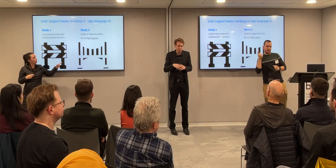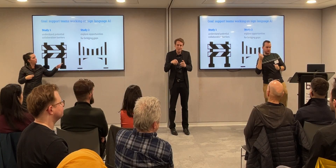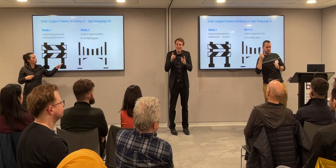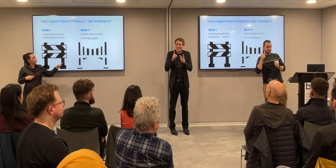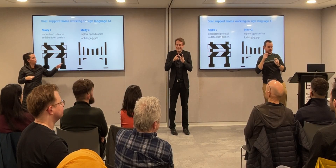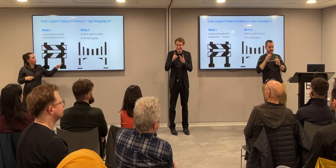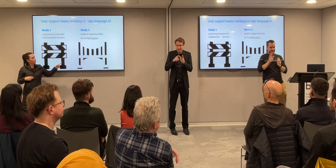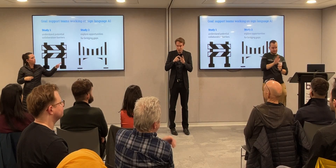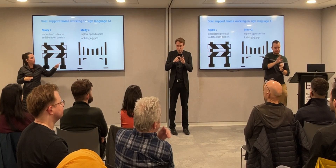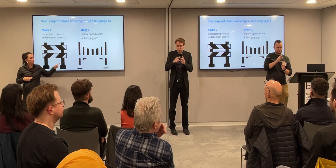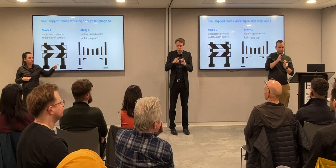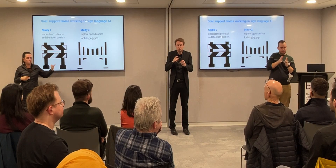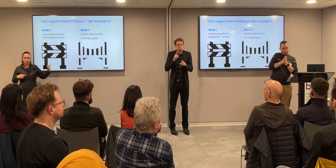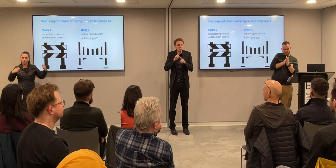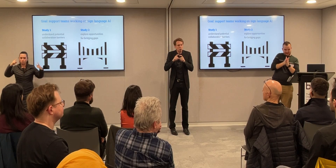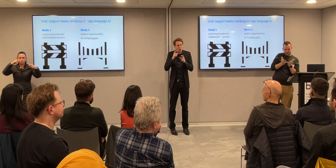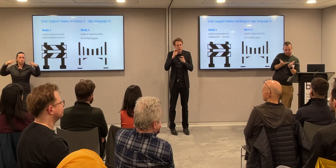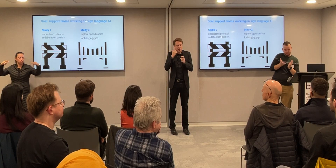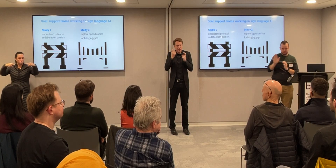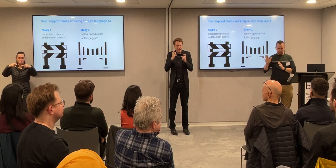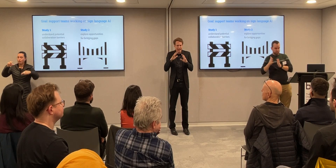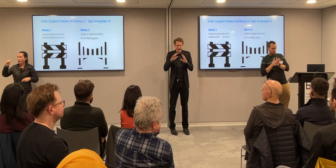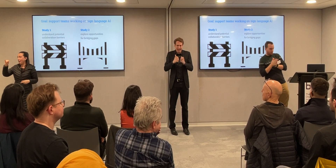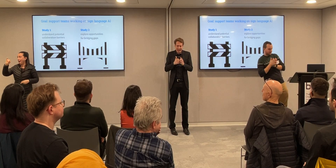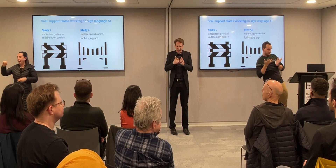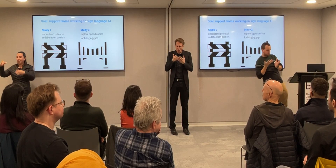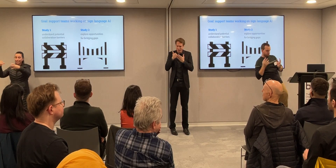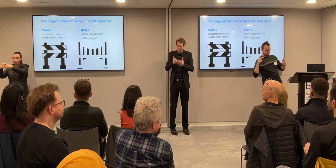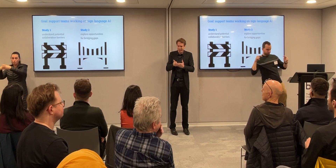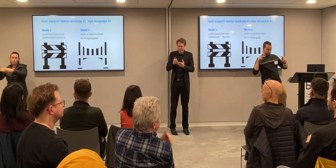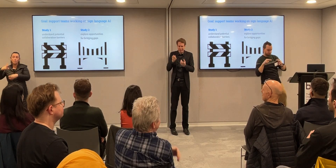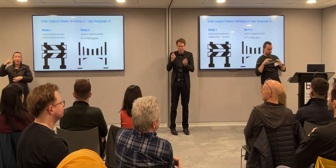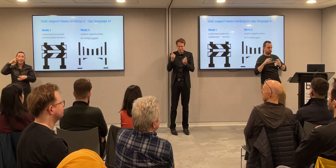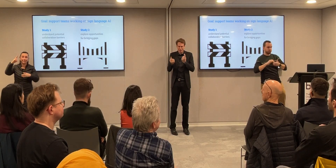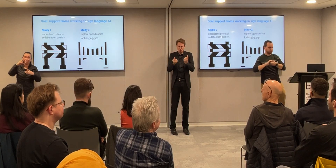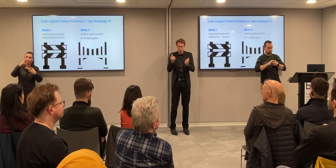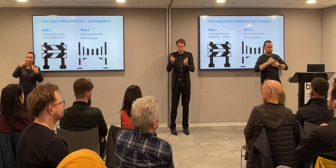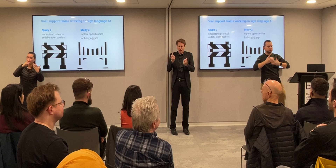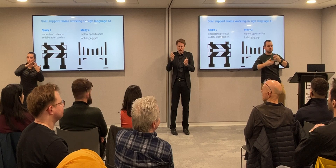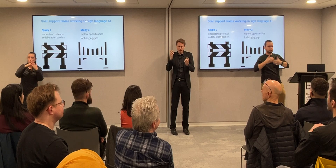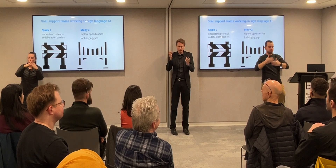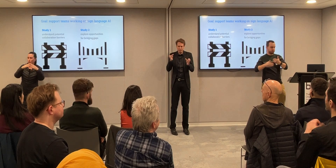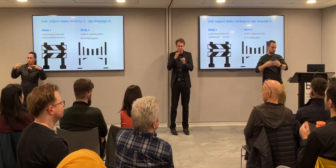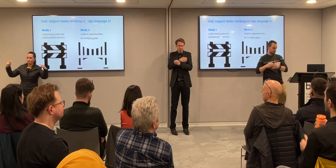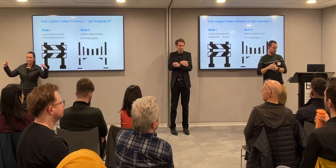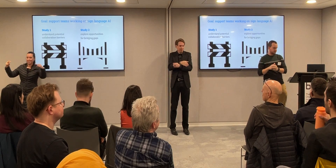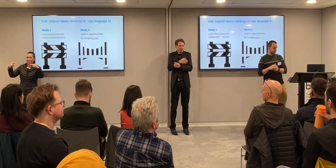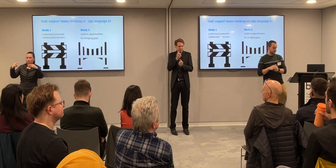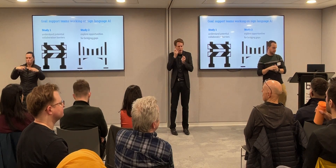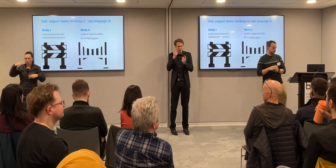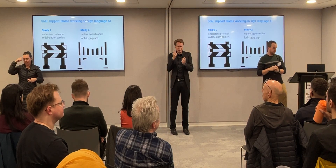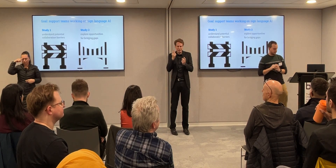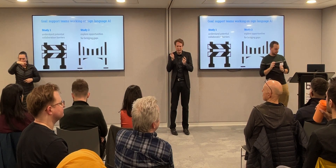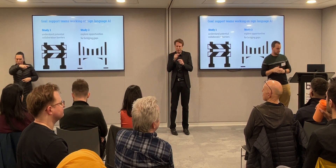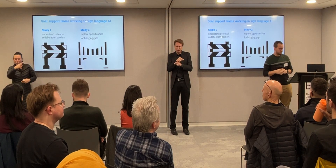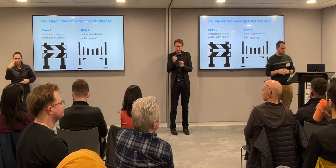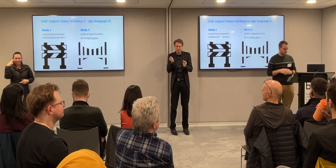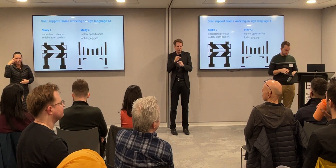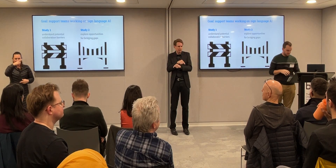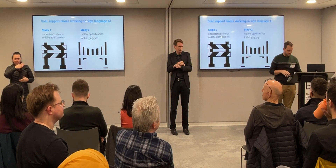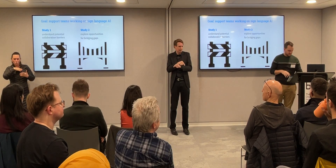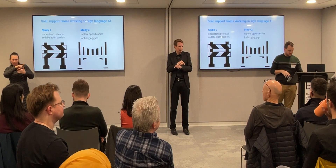how they could better understand each other and what the motivations that each group had when they arrived at the collaboration.